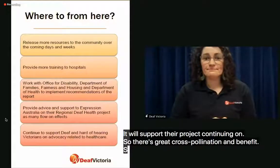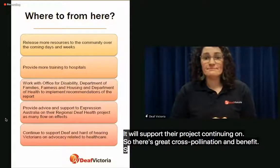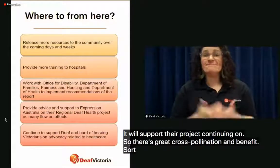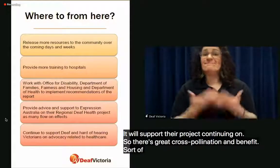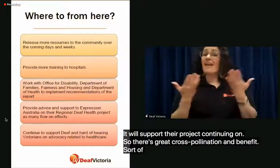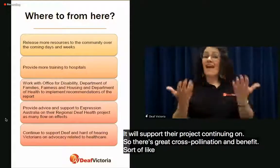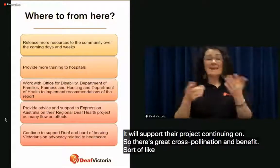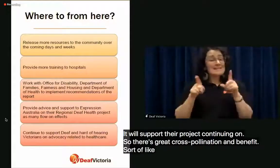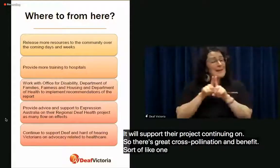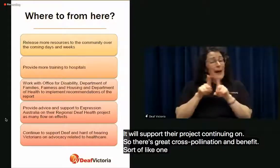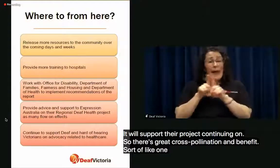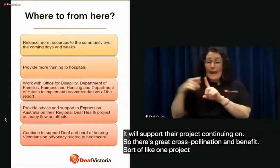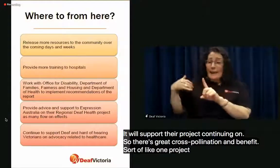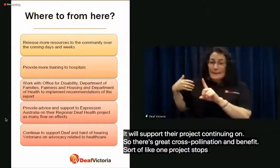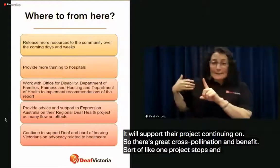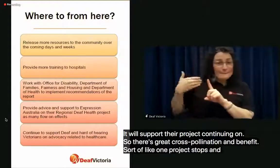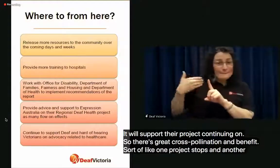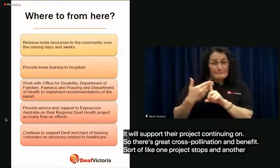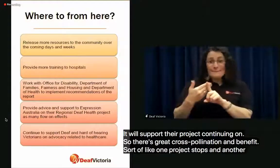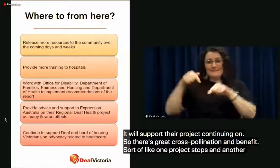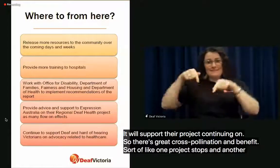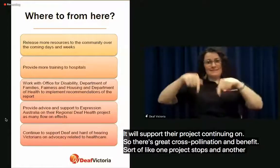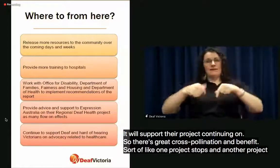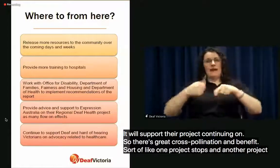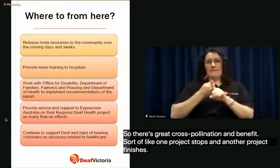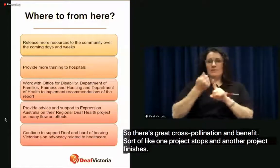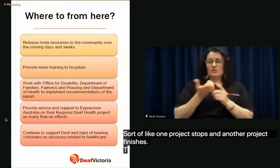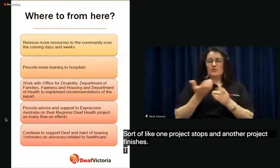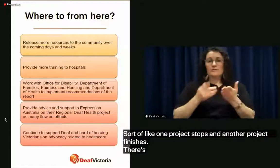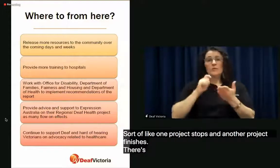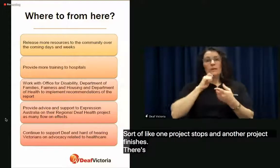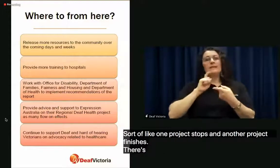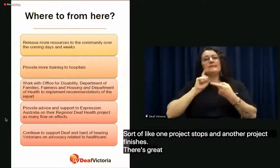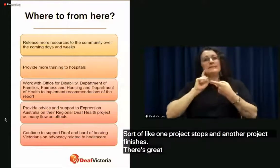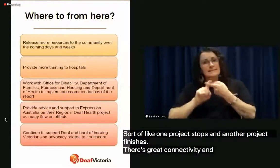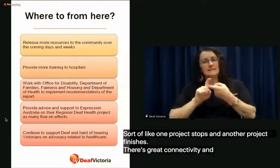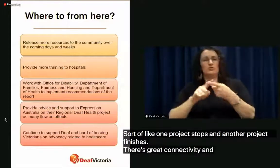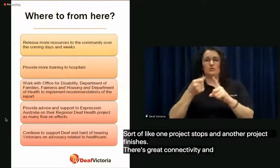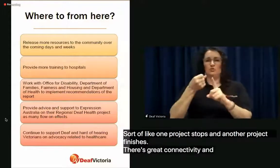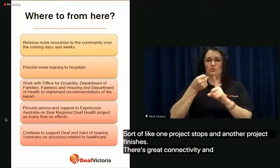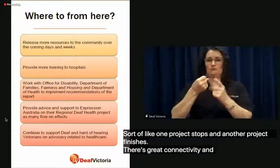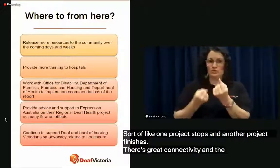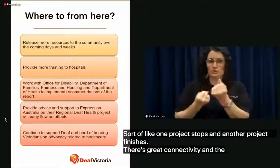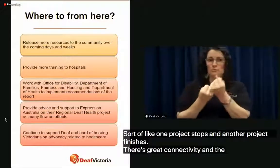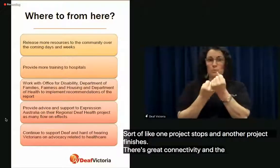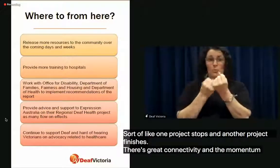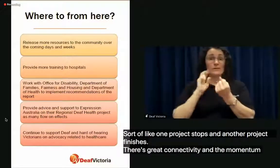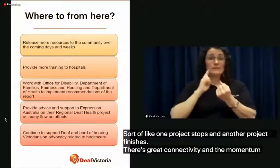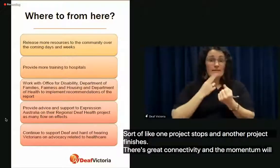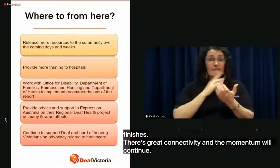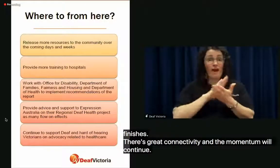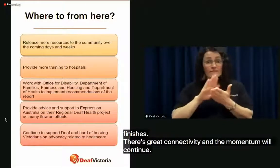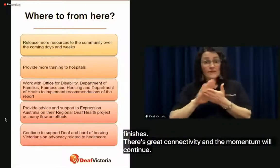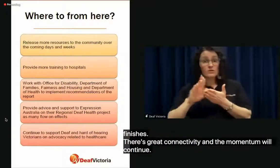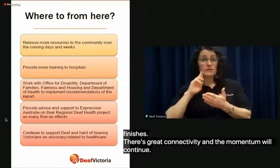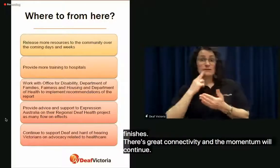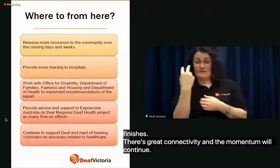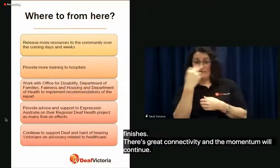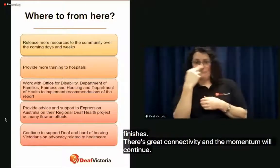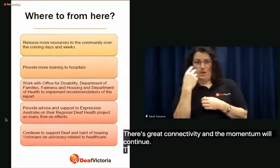connectivity, and the momentum will continue. advocacy service here, Deaf Victoria, which is to support deaf, hard of hearing,